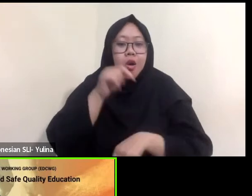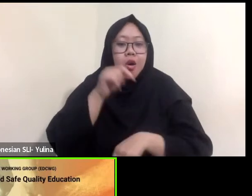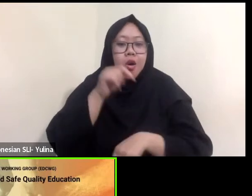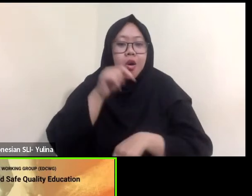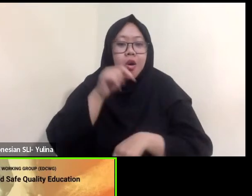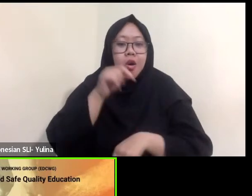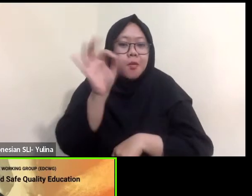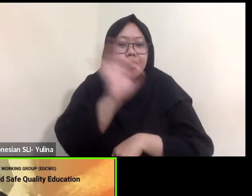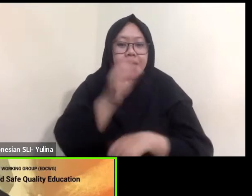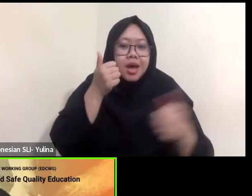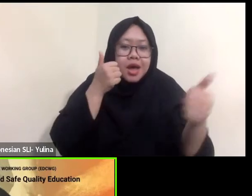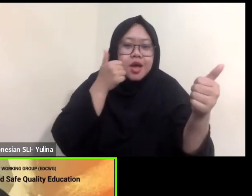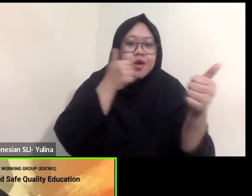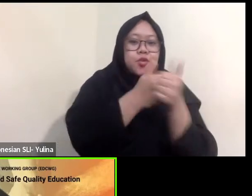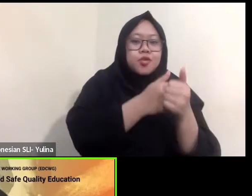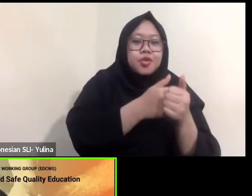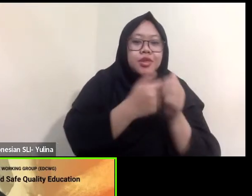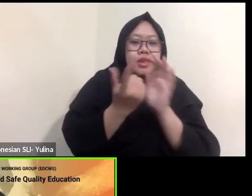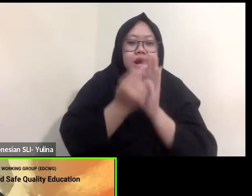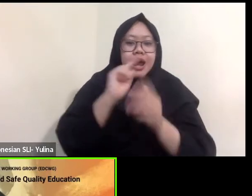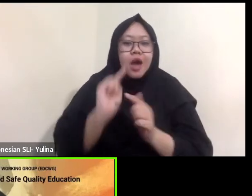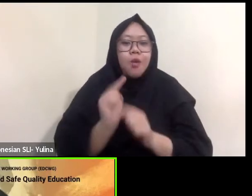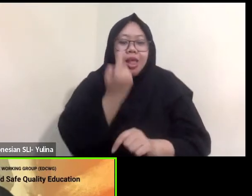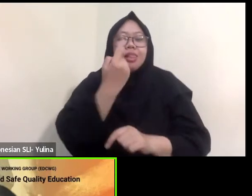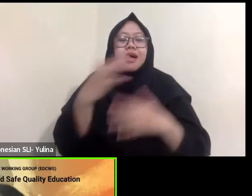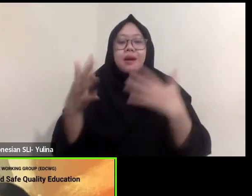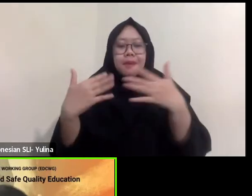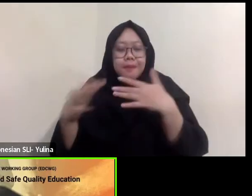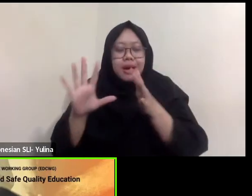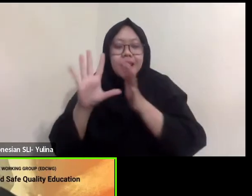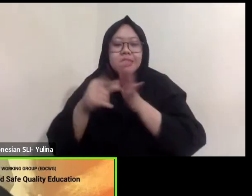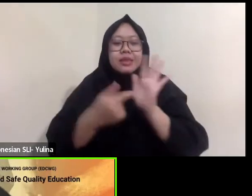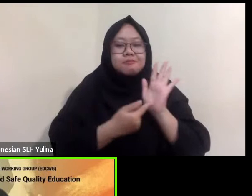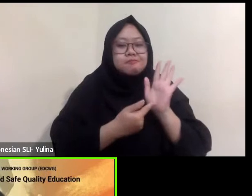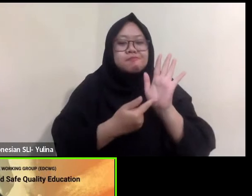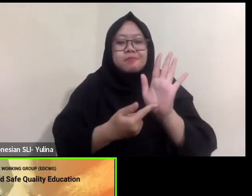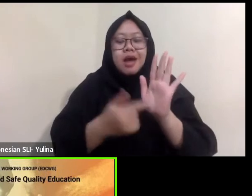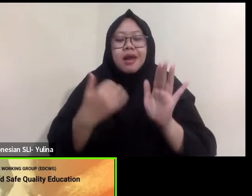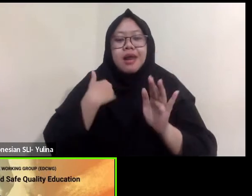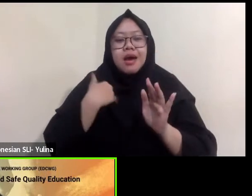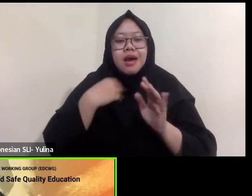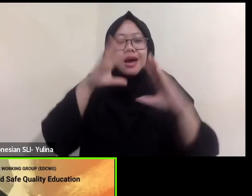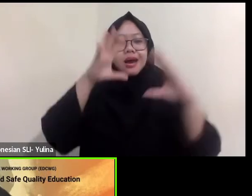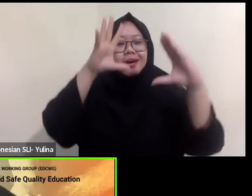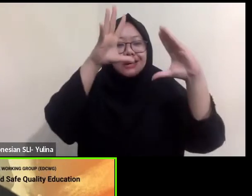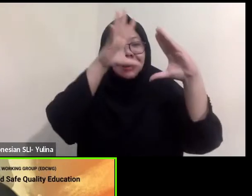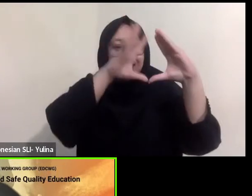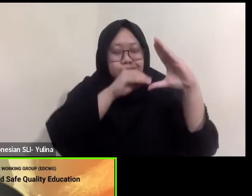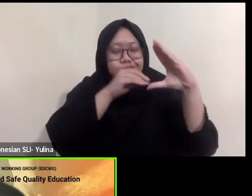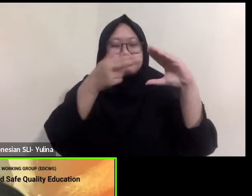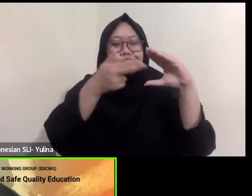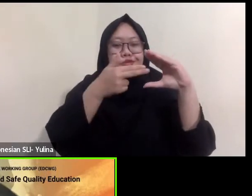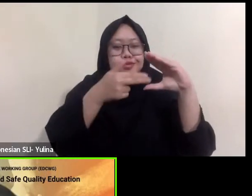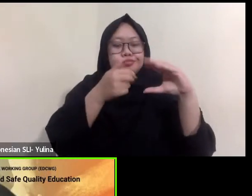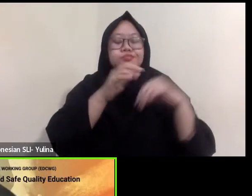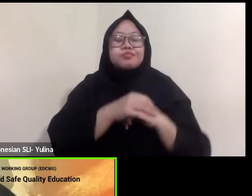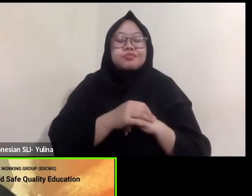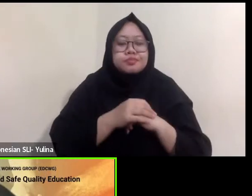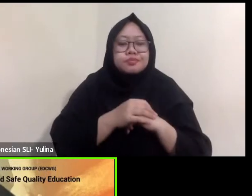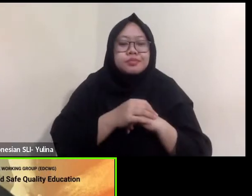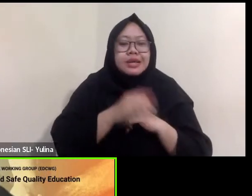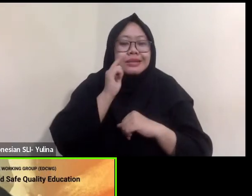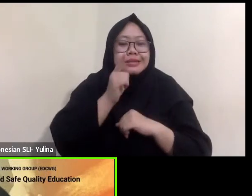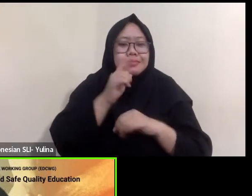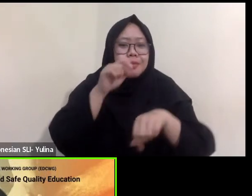worry, we can share this recording back to you so then you can catch it up. So in the interest of time, I think